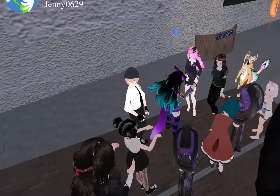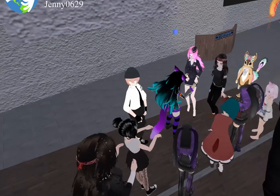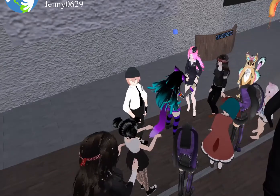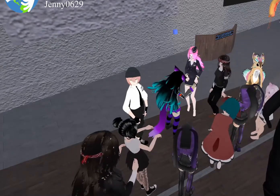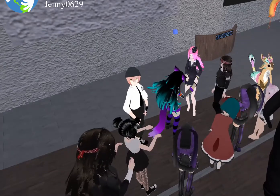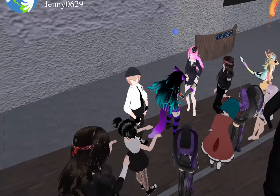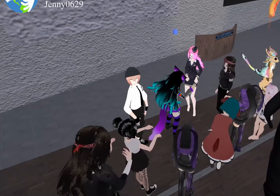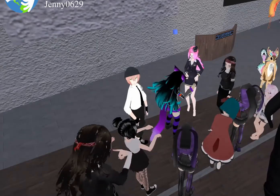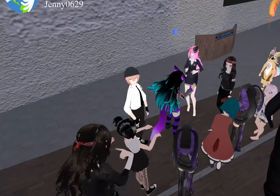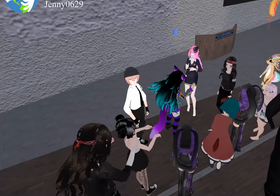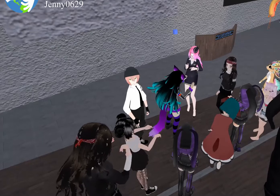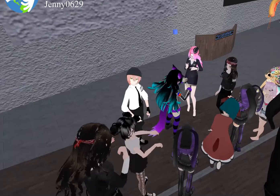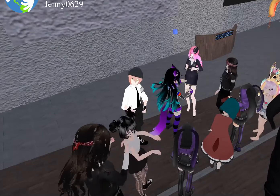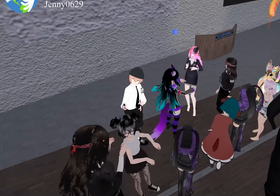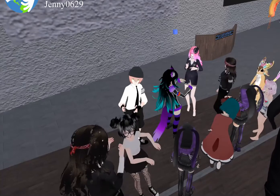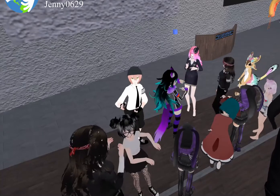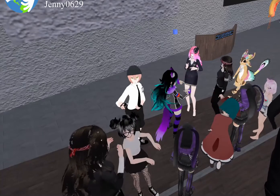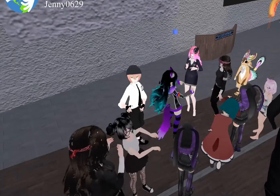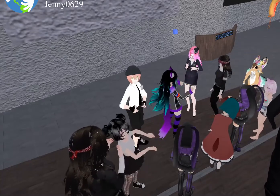Sorry, I'm back. Who's showing? Welcome back.